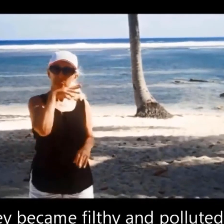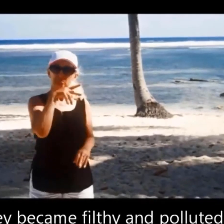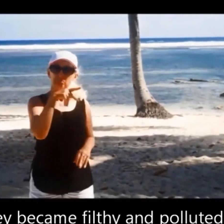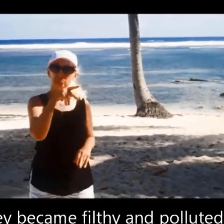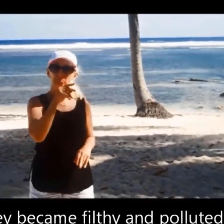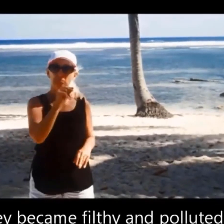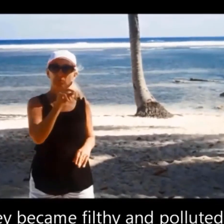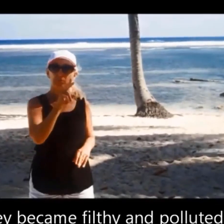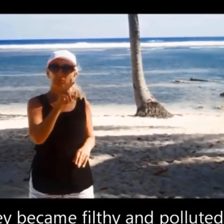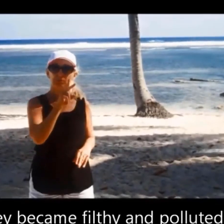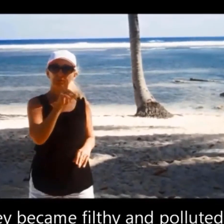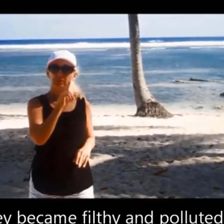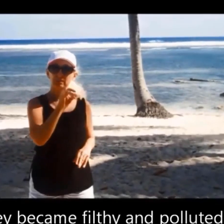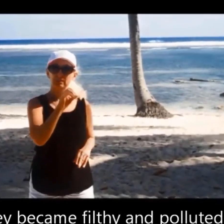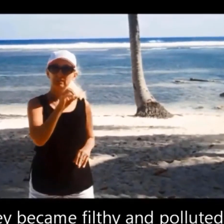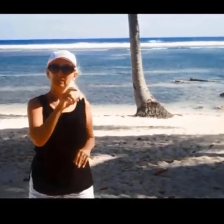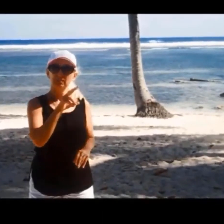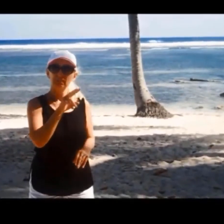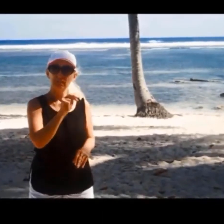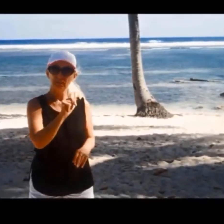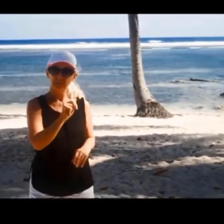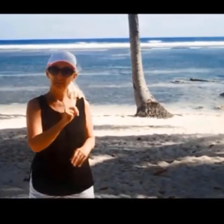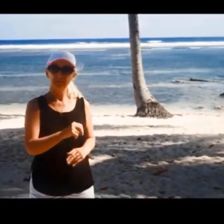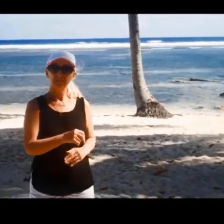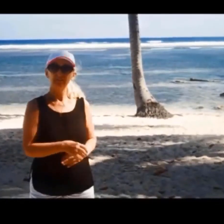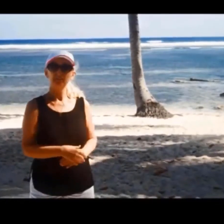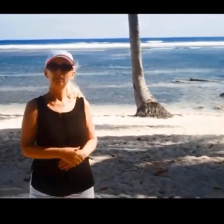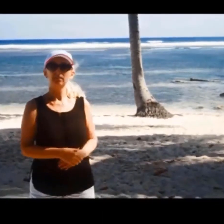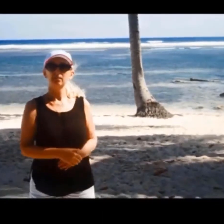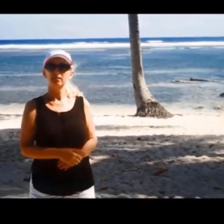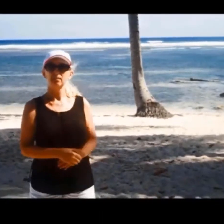filthy and gets polluted.